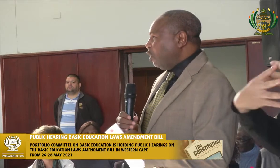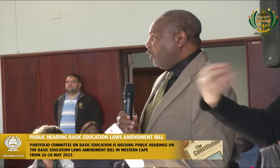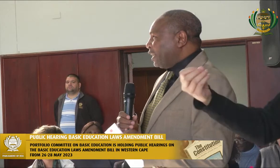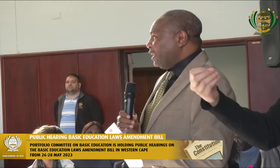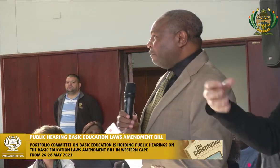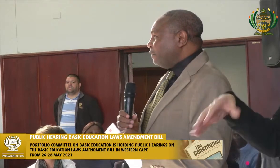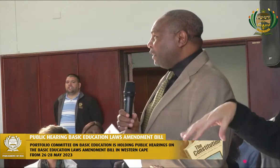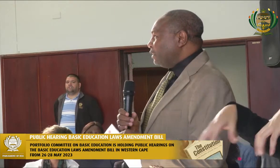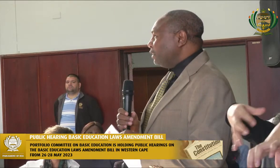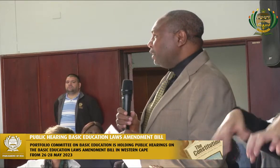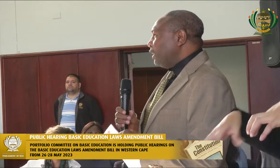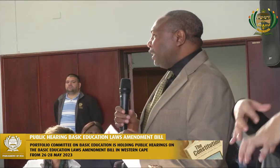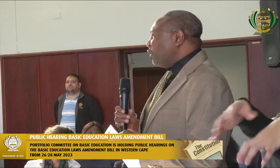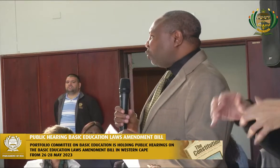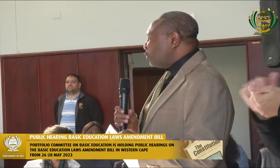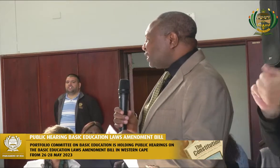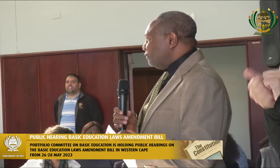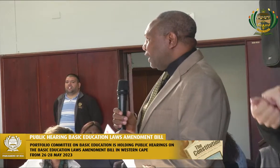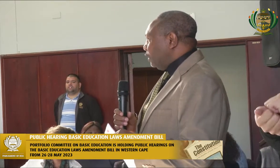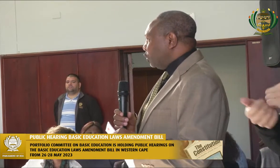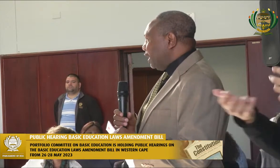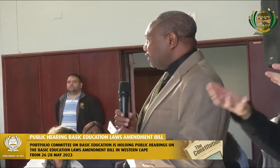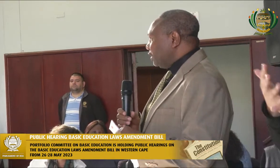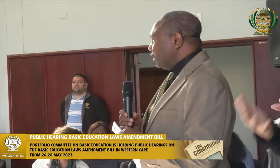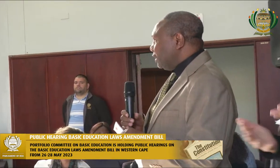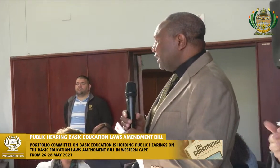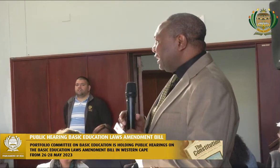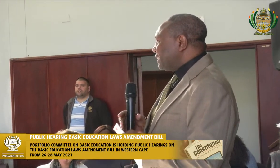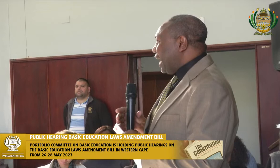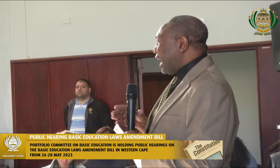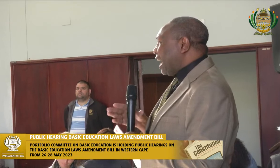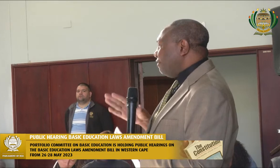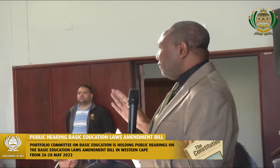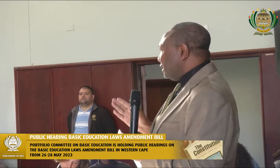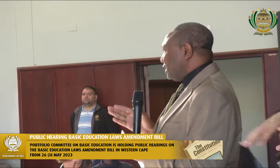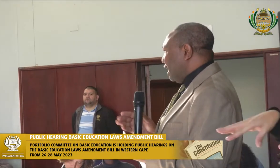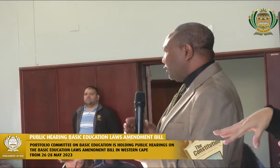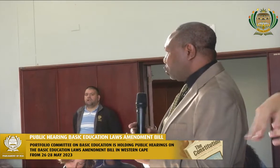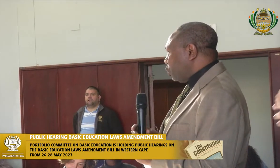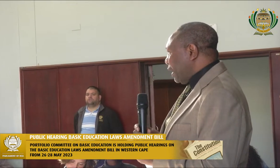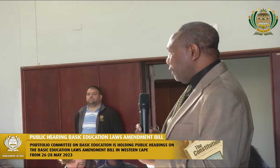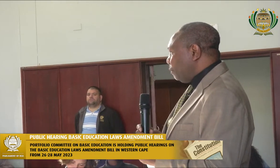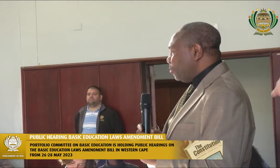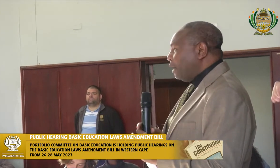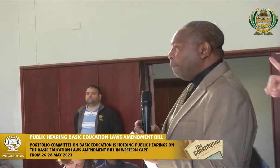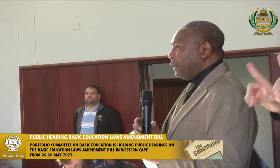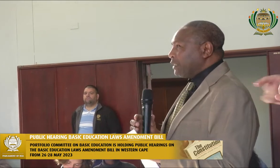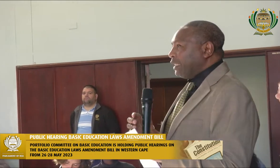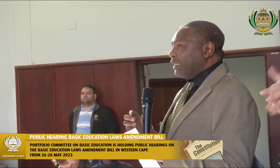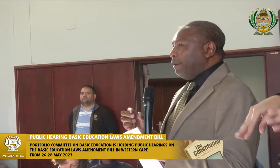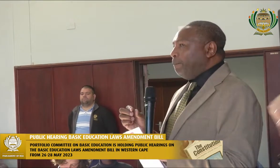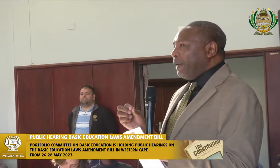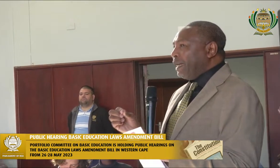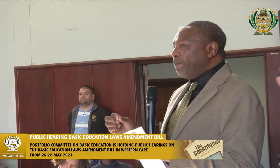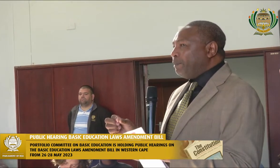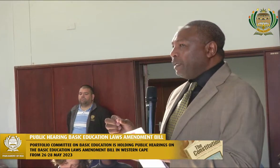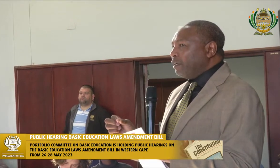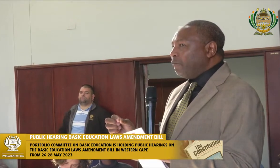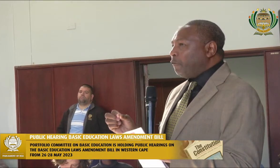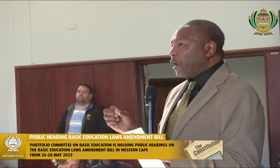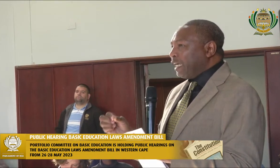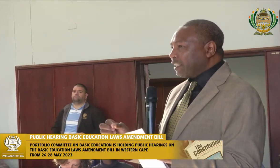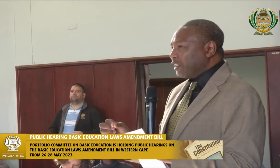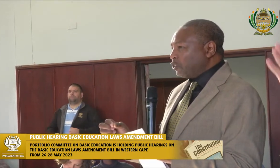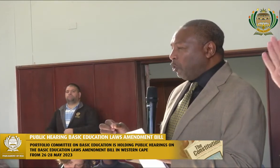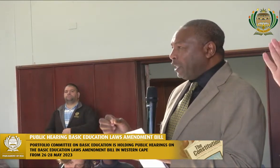activities or even inclusive education. These are covered elsewhere, but the Bella